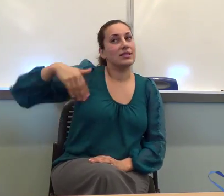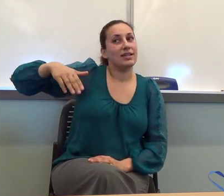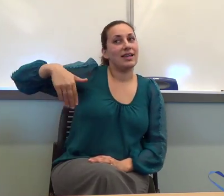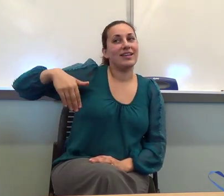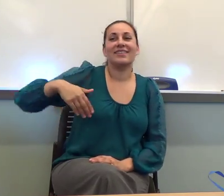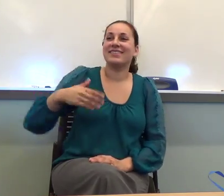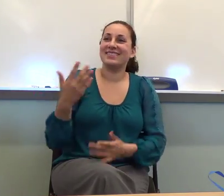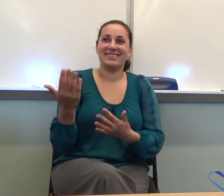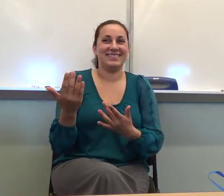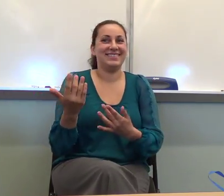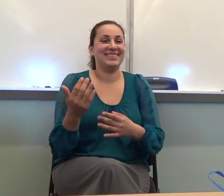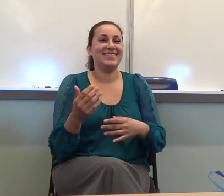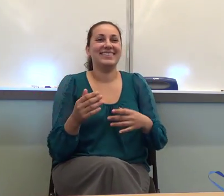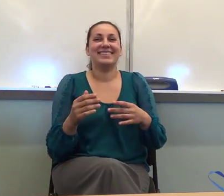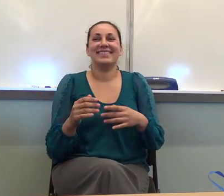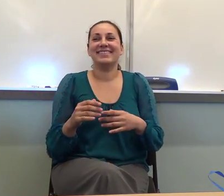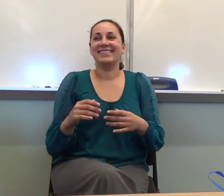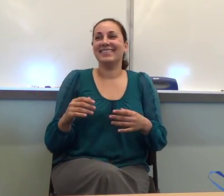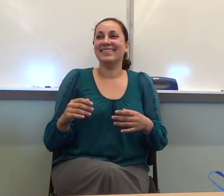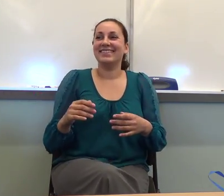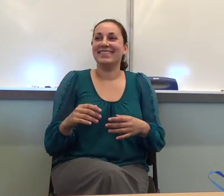while. Okay? Yes?